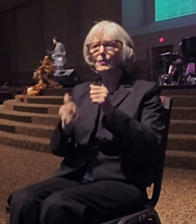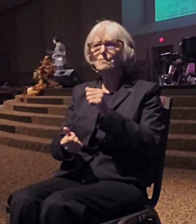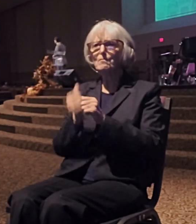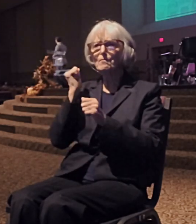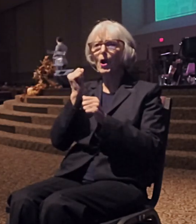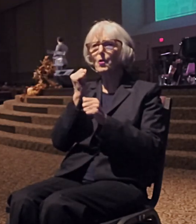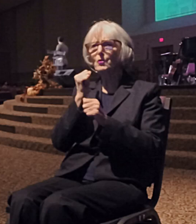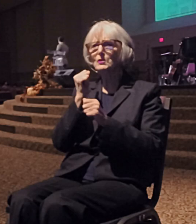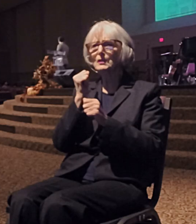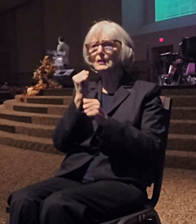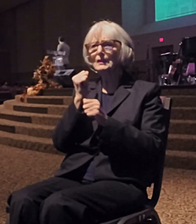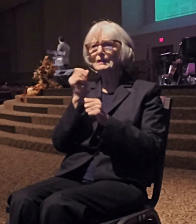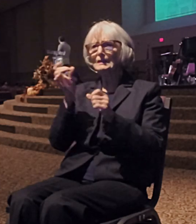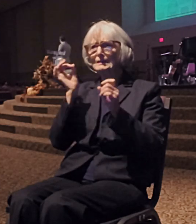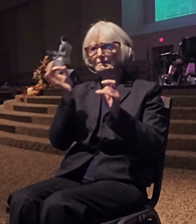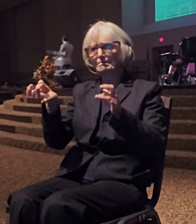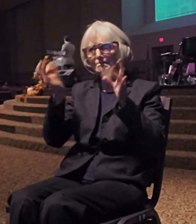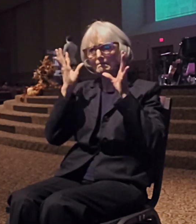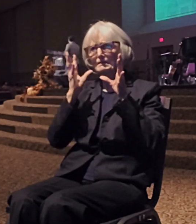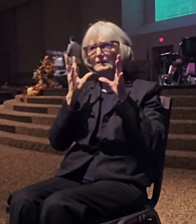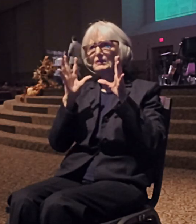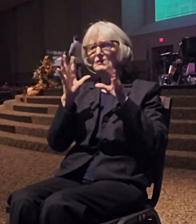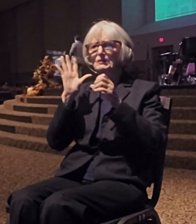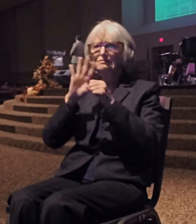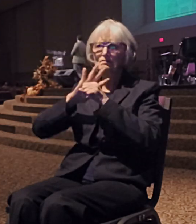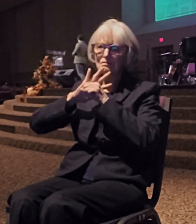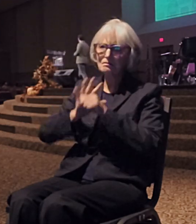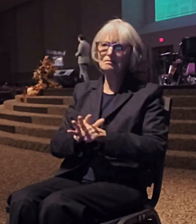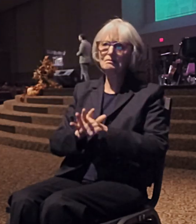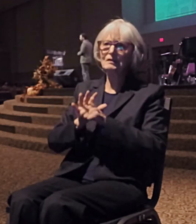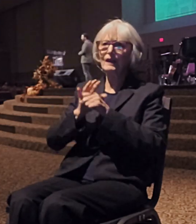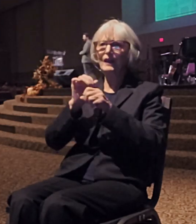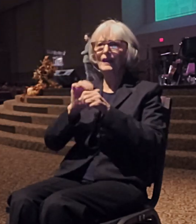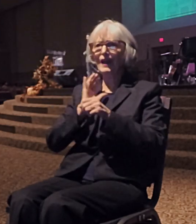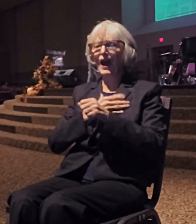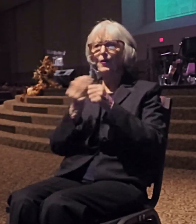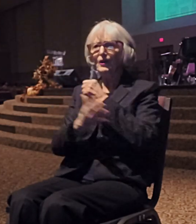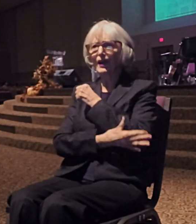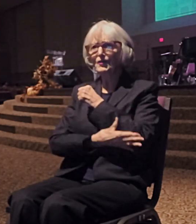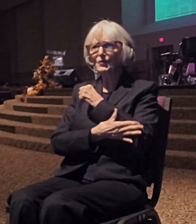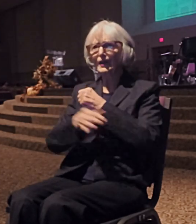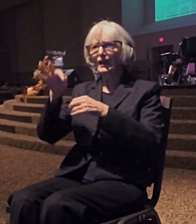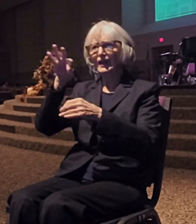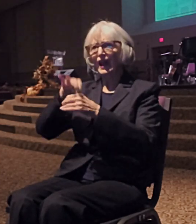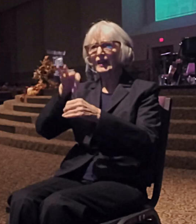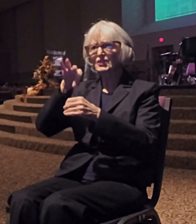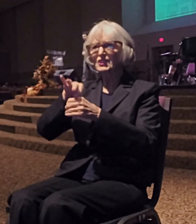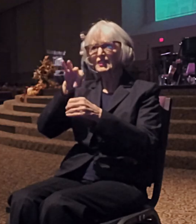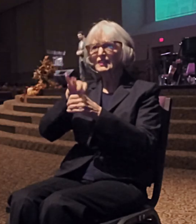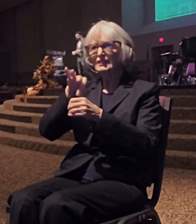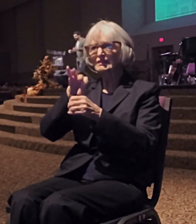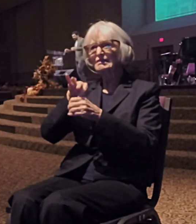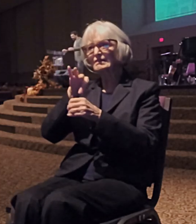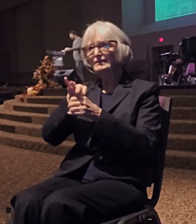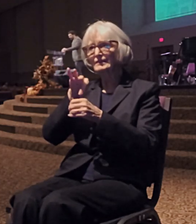intense stressors regularly as a country in the form of elections.